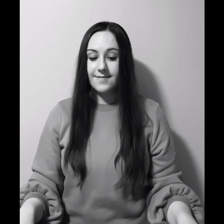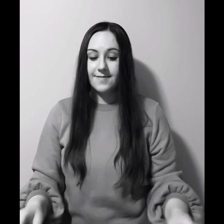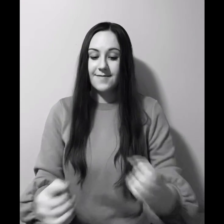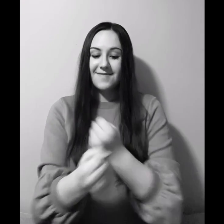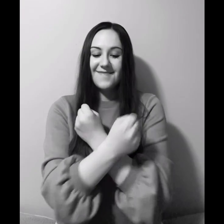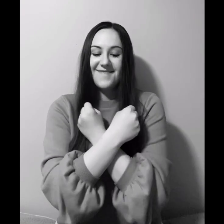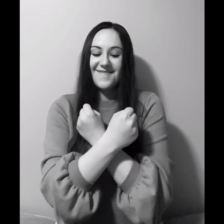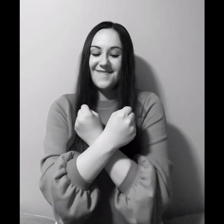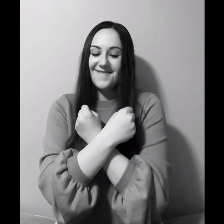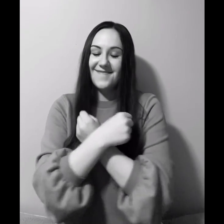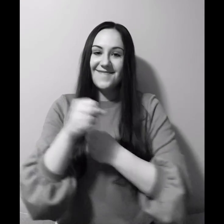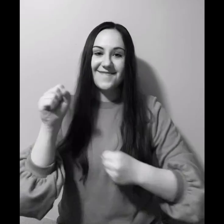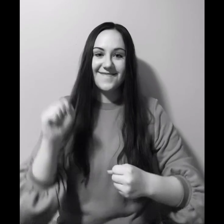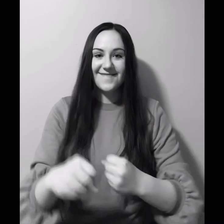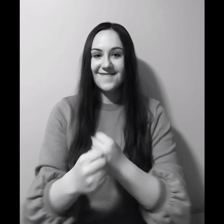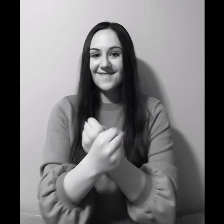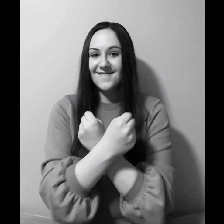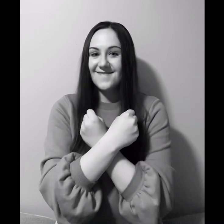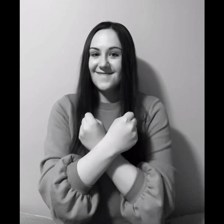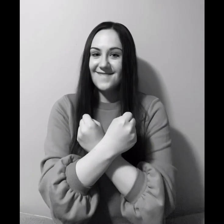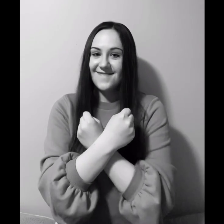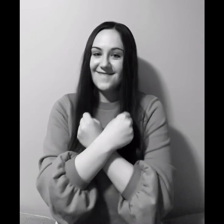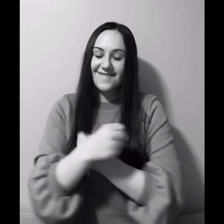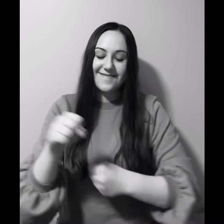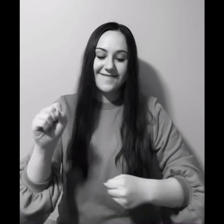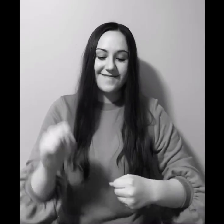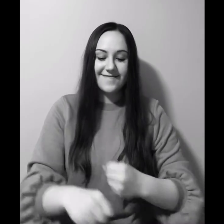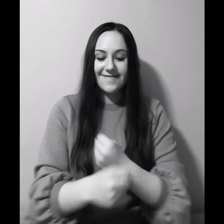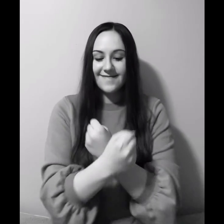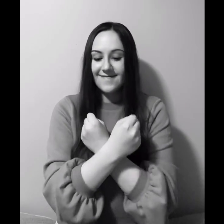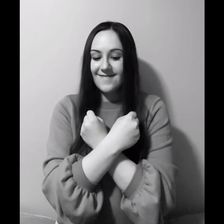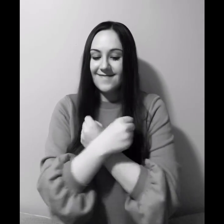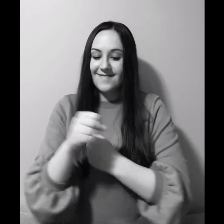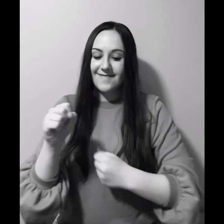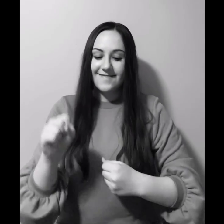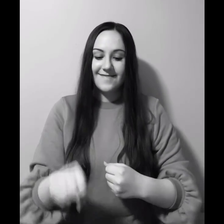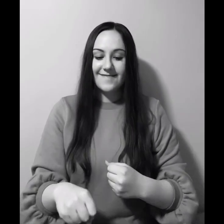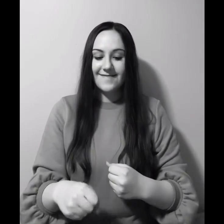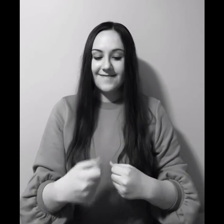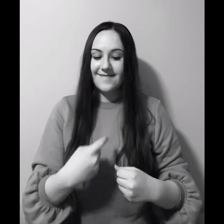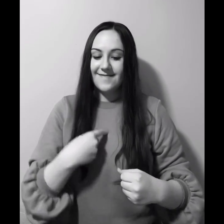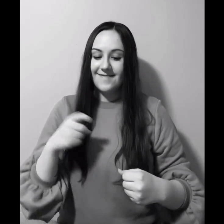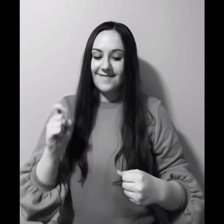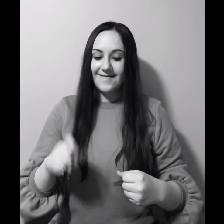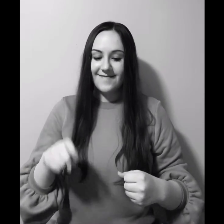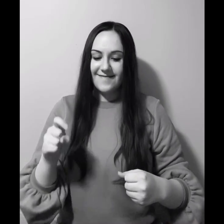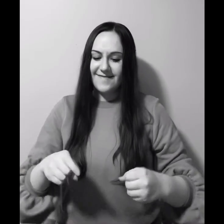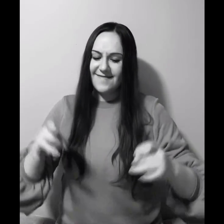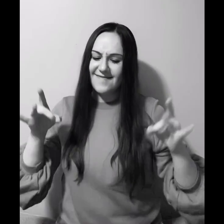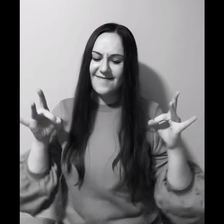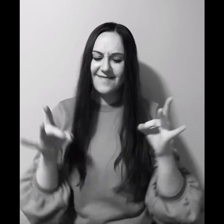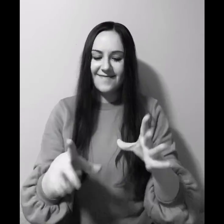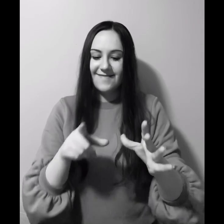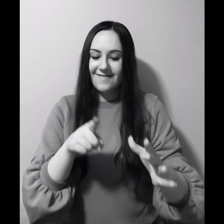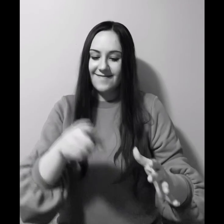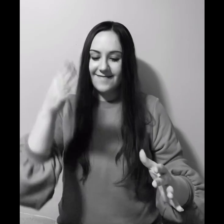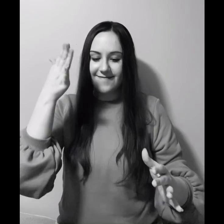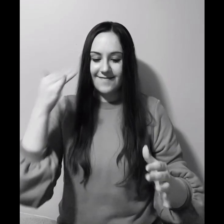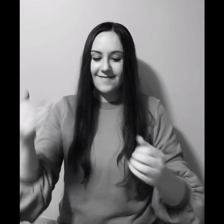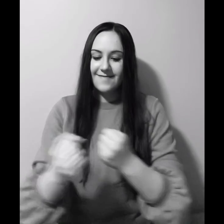To love, love you To love, love you To love you I needed to hate you to